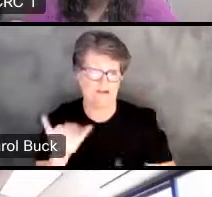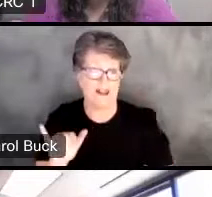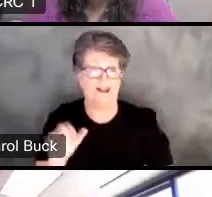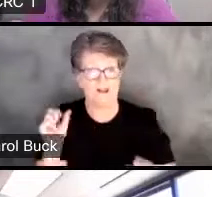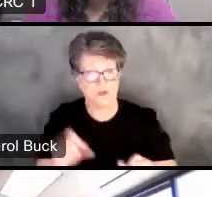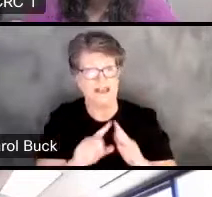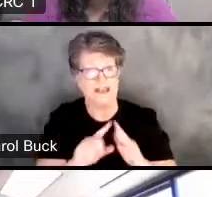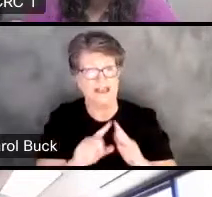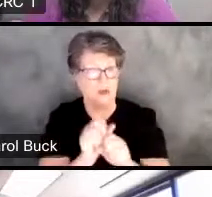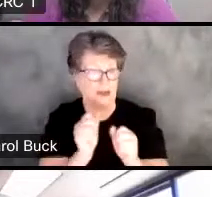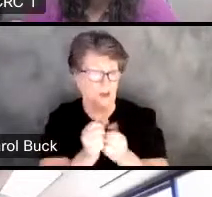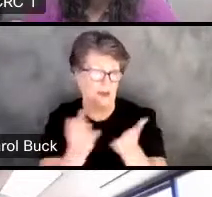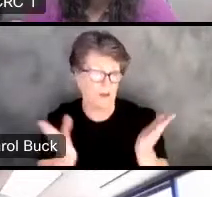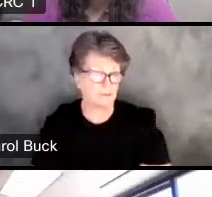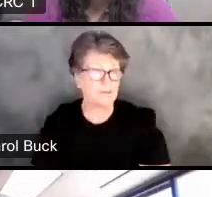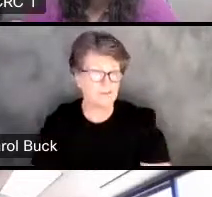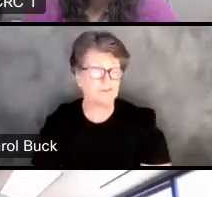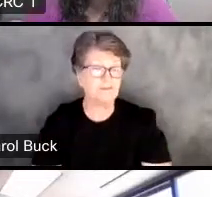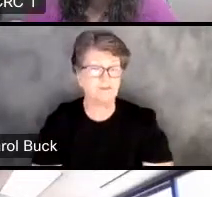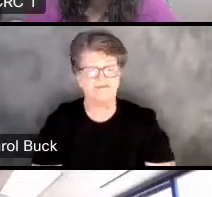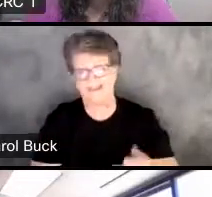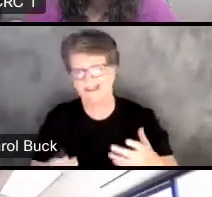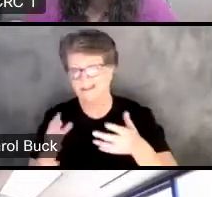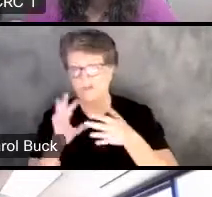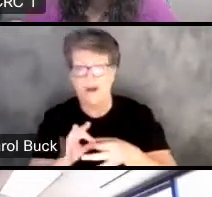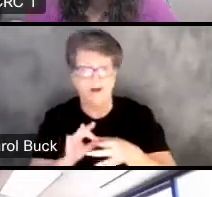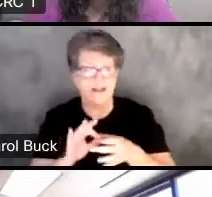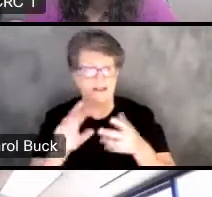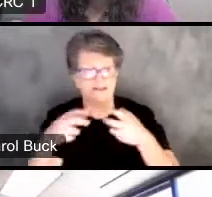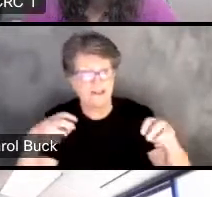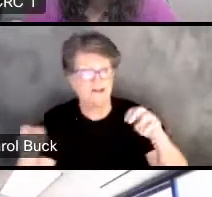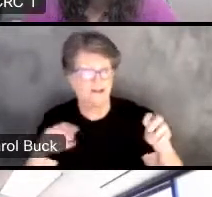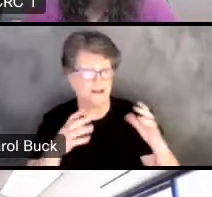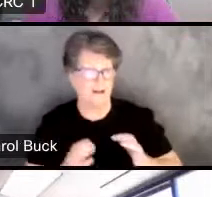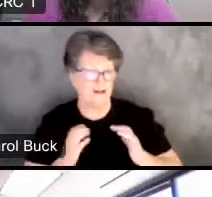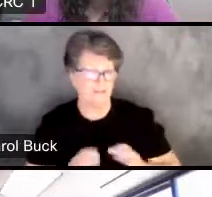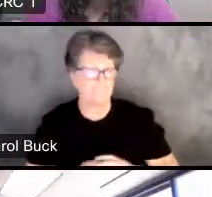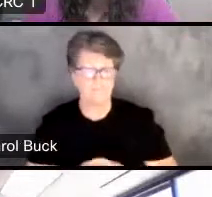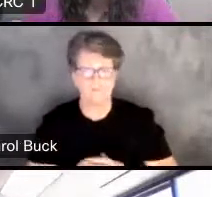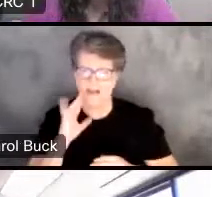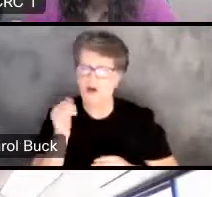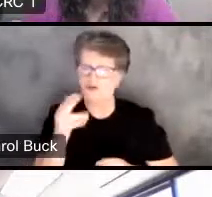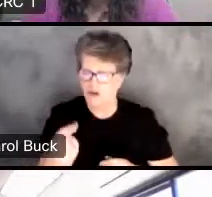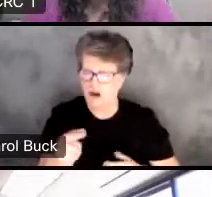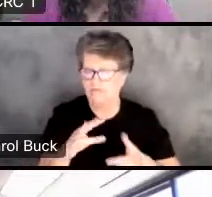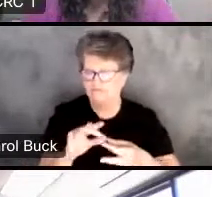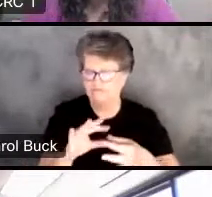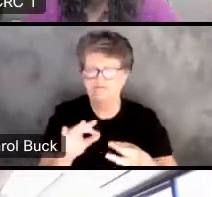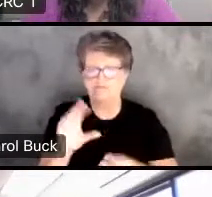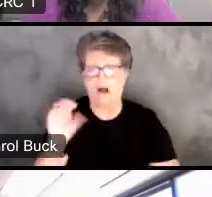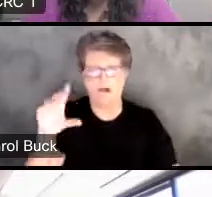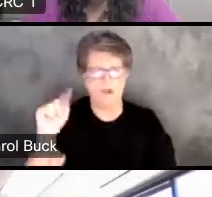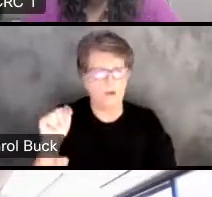start working with you on transitioning our clients. I know John talked about in